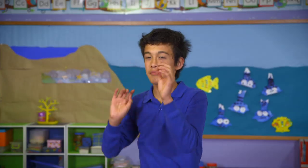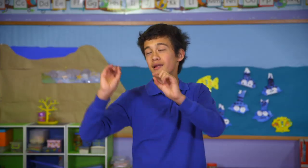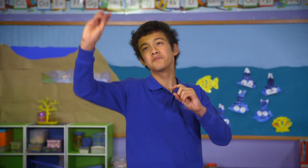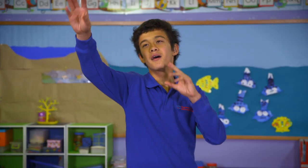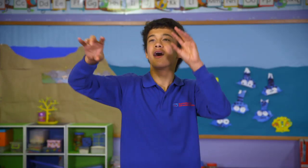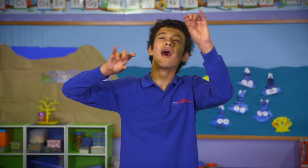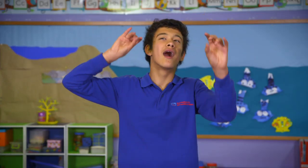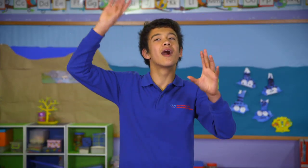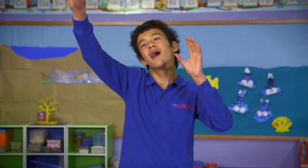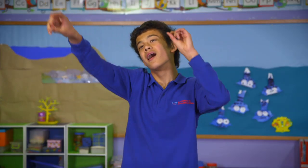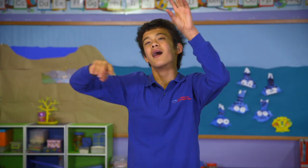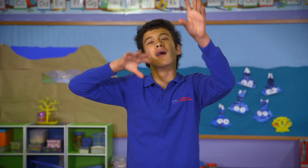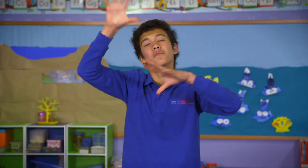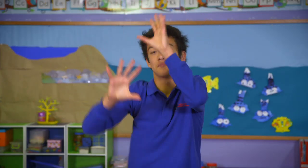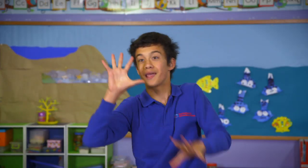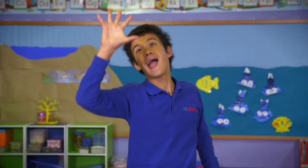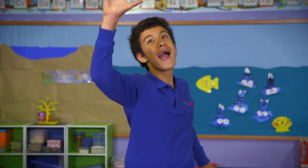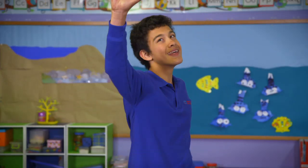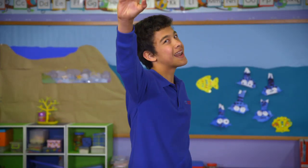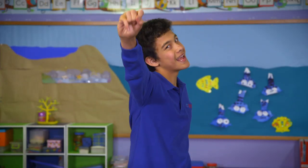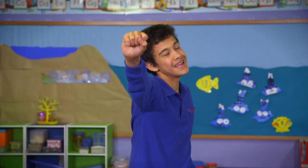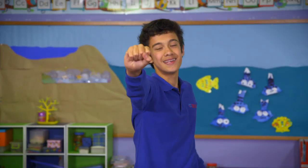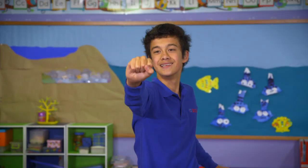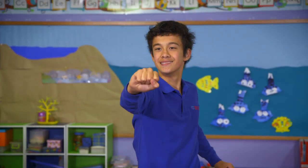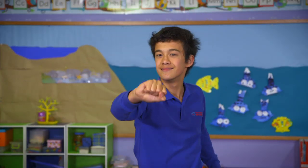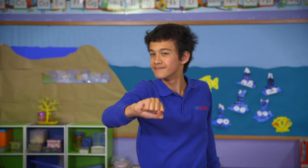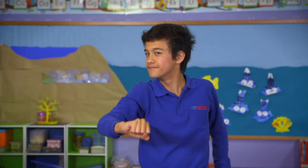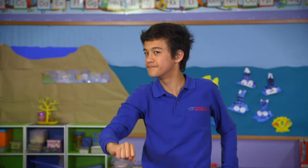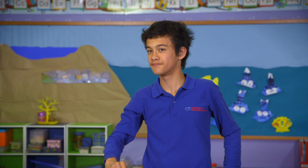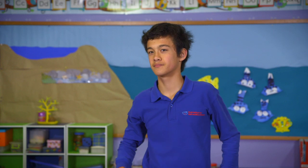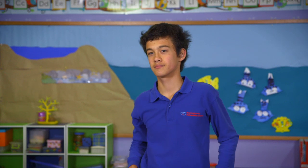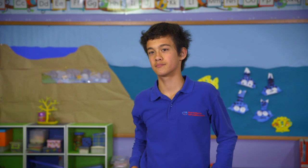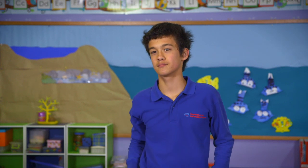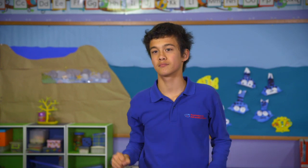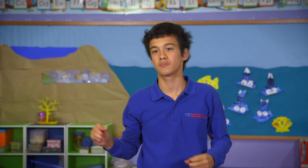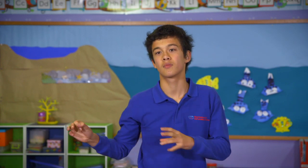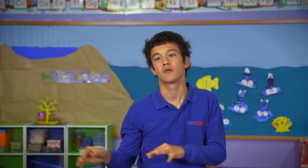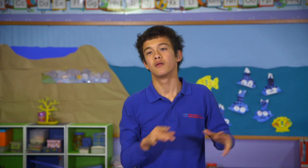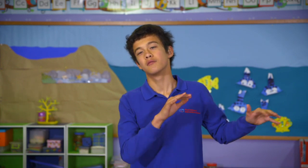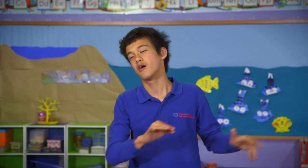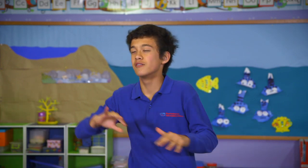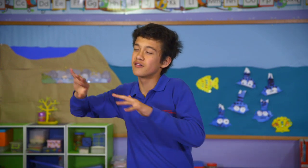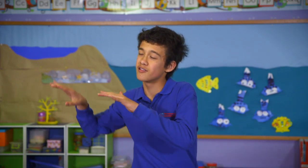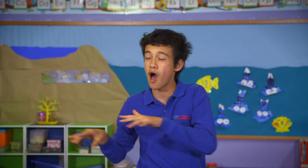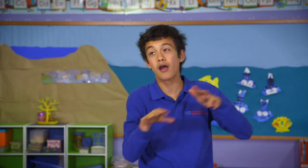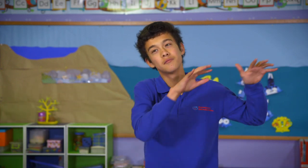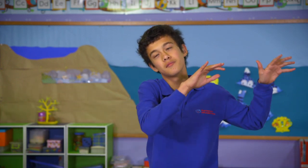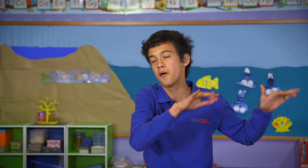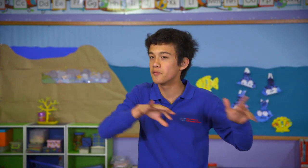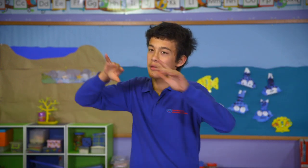Touch the stars, chase the light, and there's a song, there's a song, there's a song, there's a song in